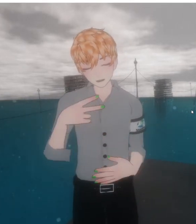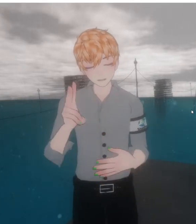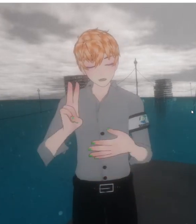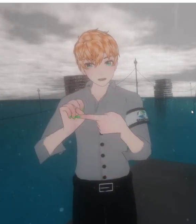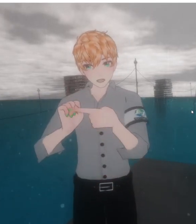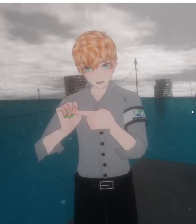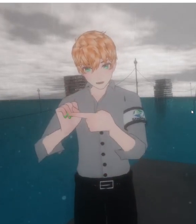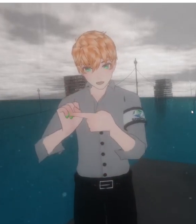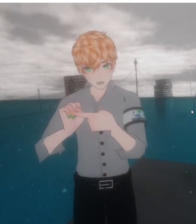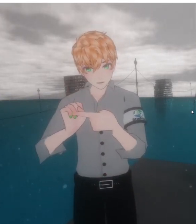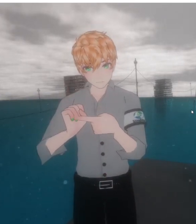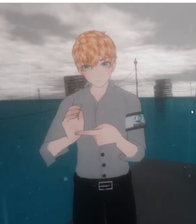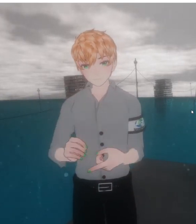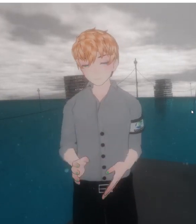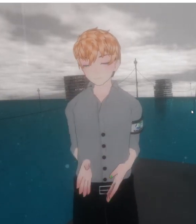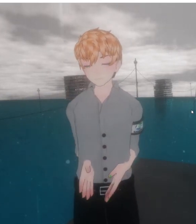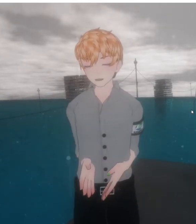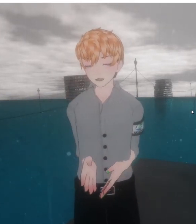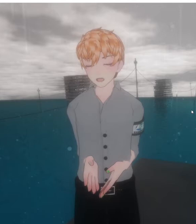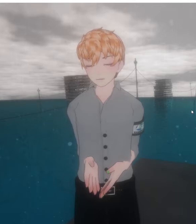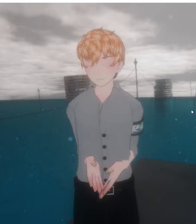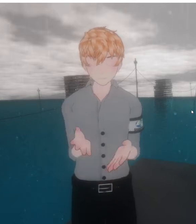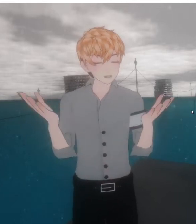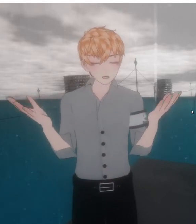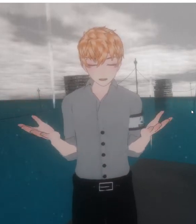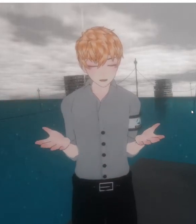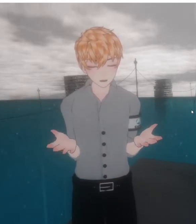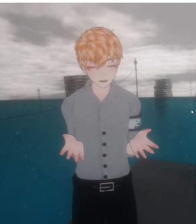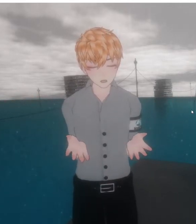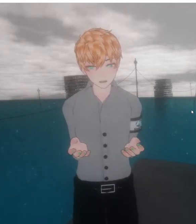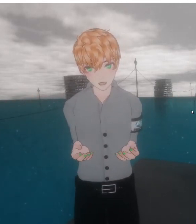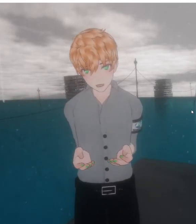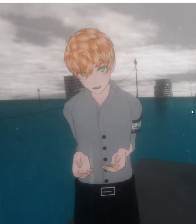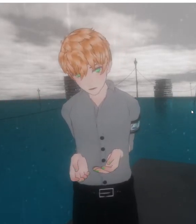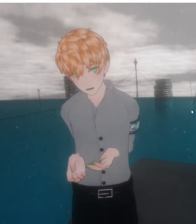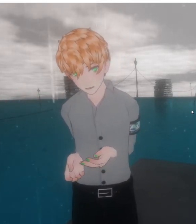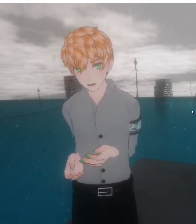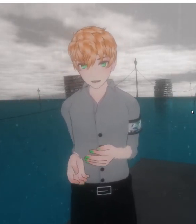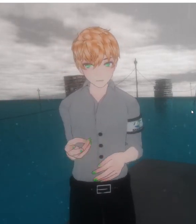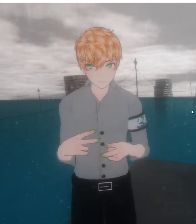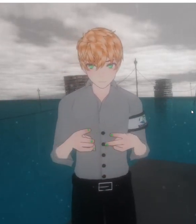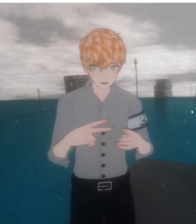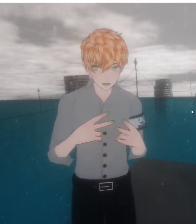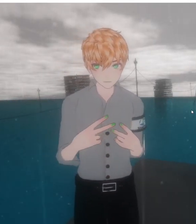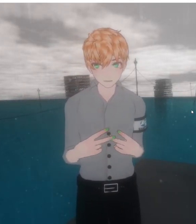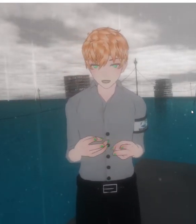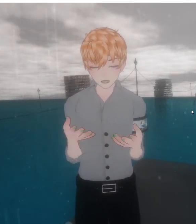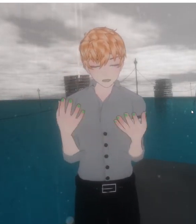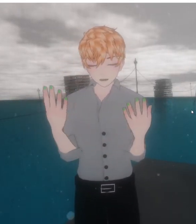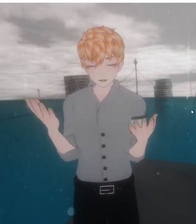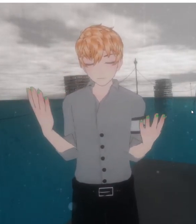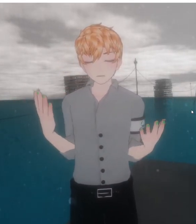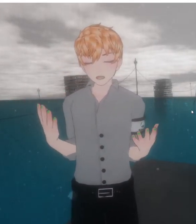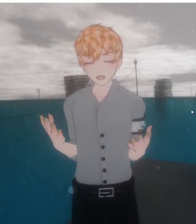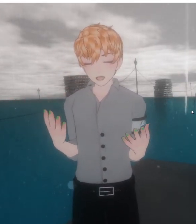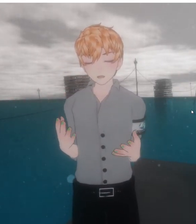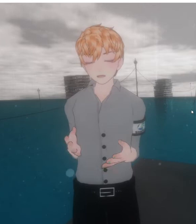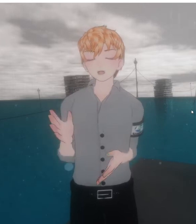out the. And I'm like, you never use articles in like signing. You never spell out the. Like,